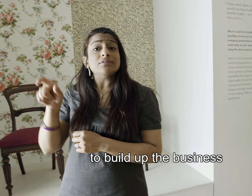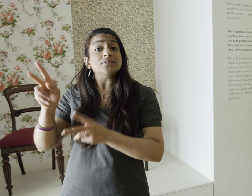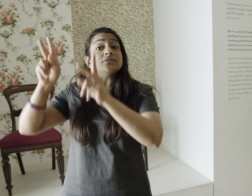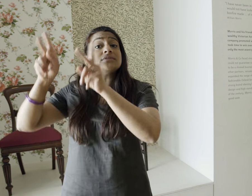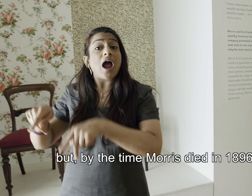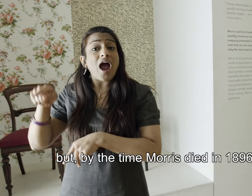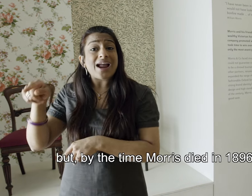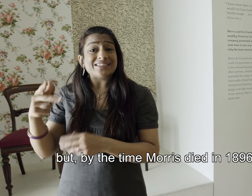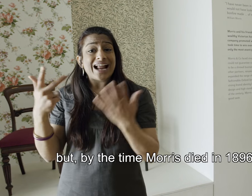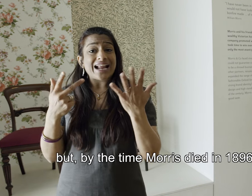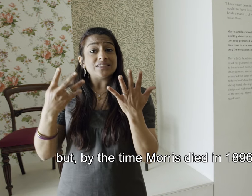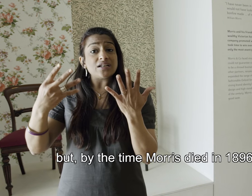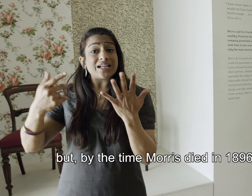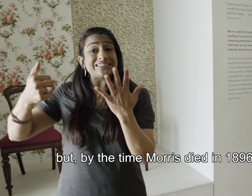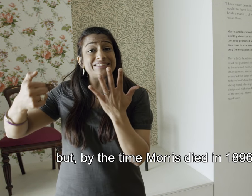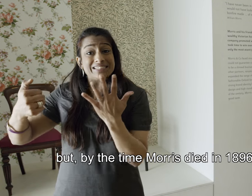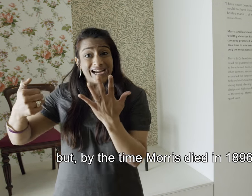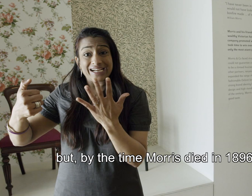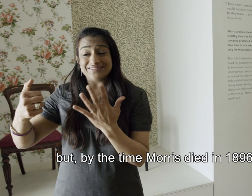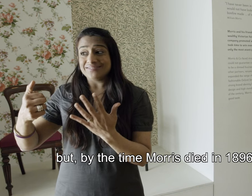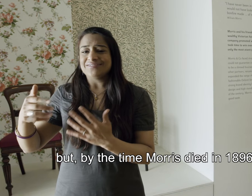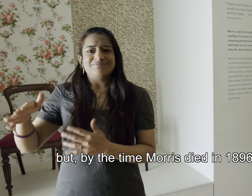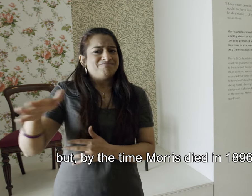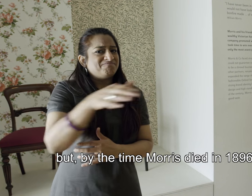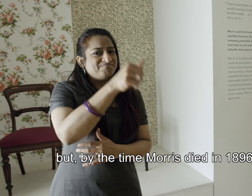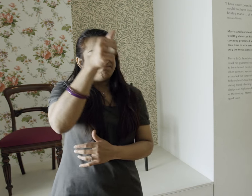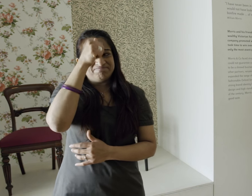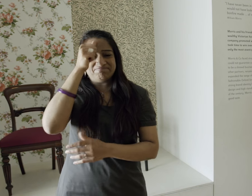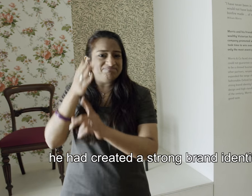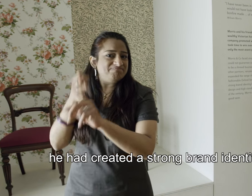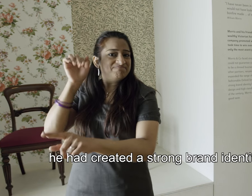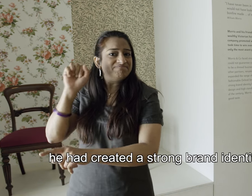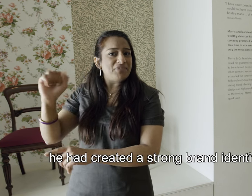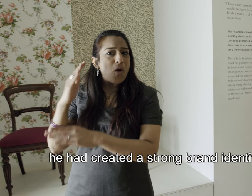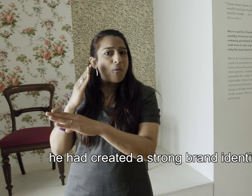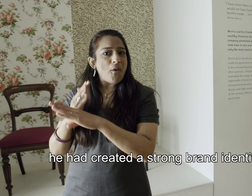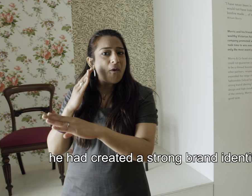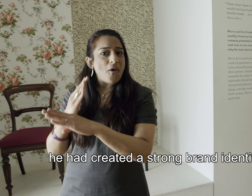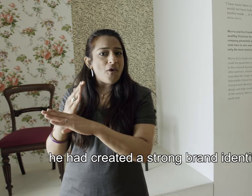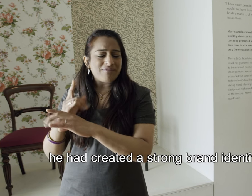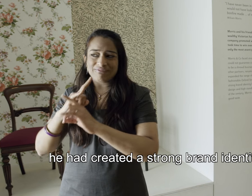our but by the time Morris died in 1896 he had created a strong brand identity